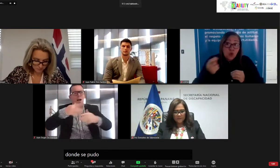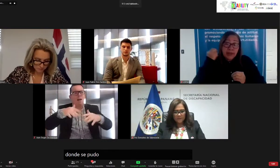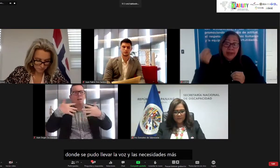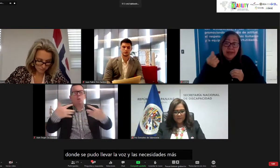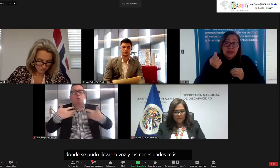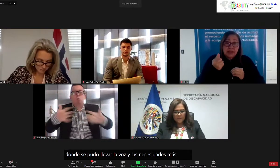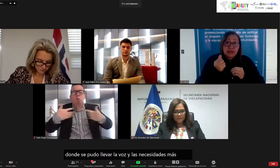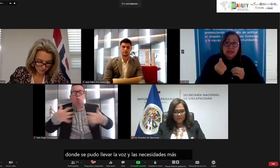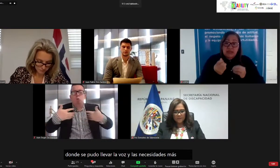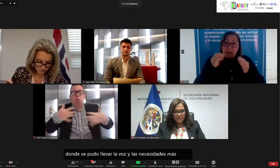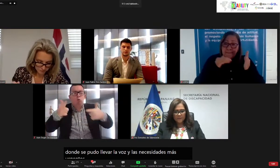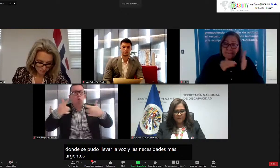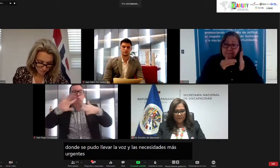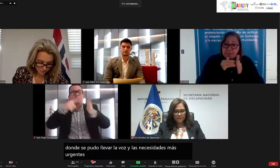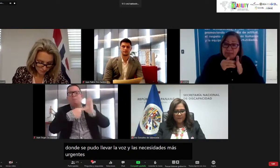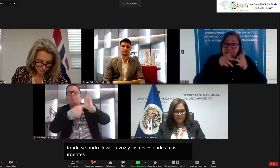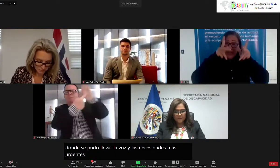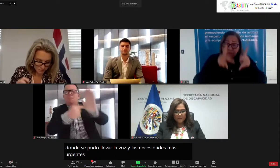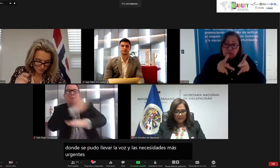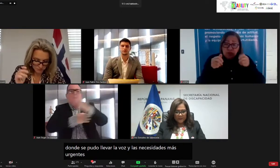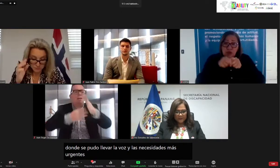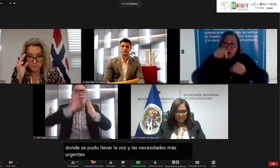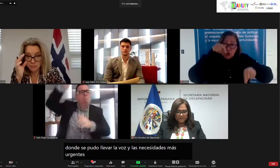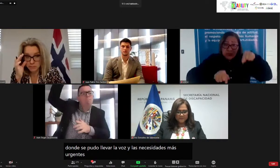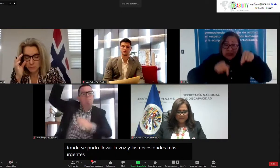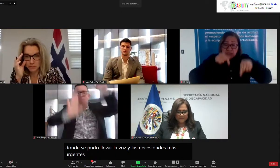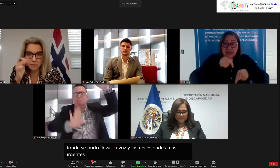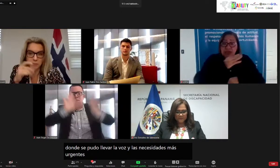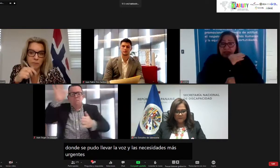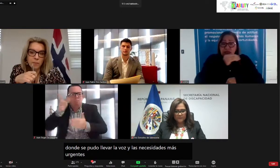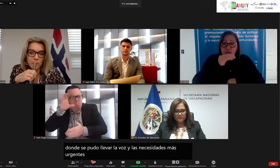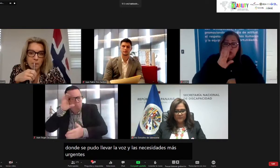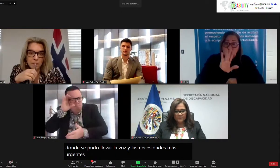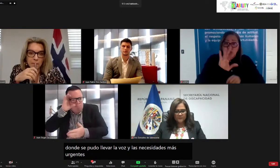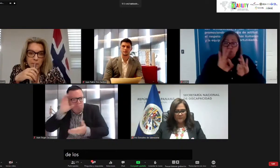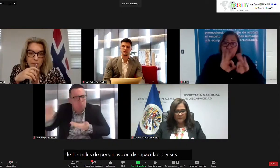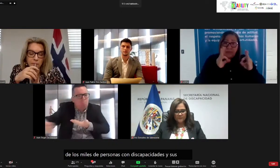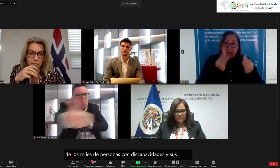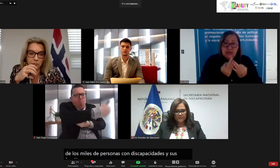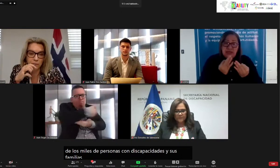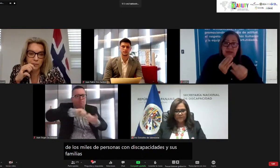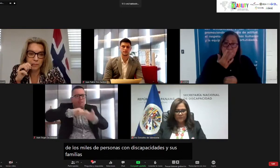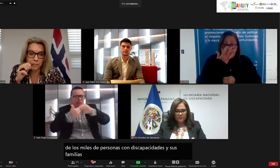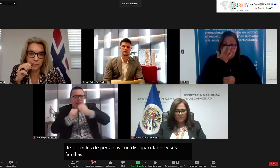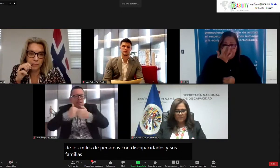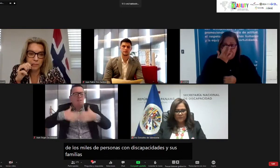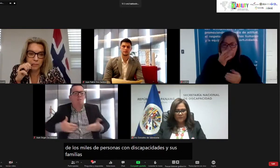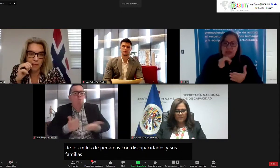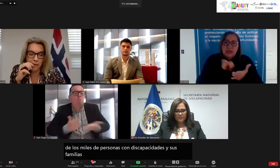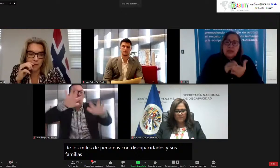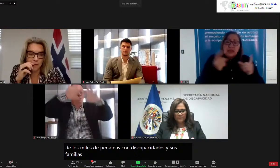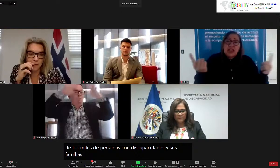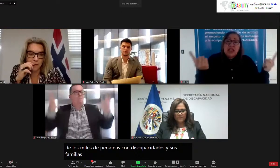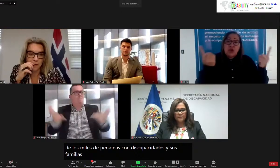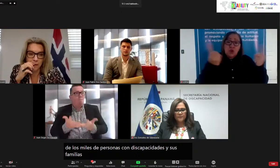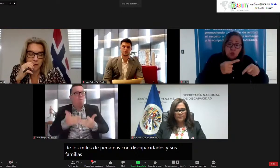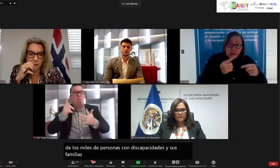take the voices and the most important needs of the thousands of persons with disabilities and their families